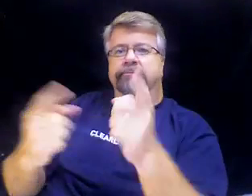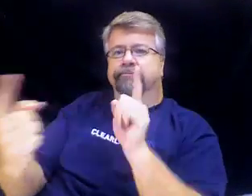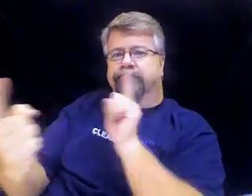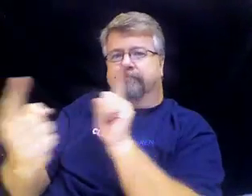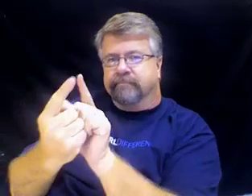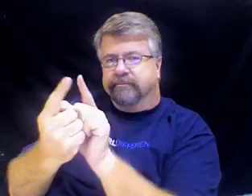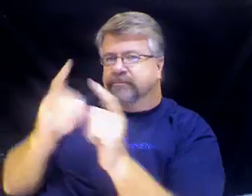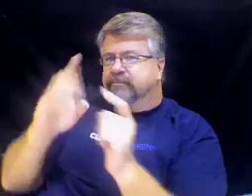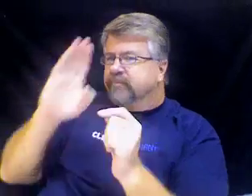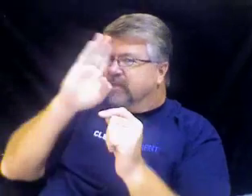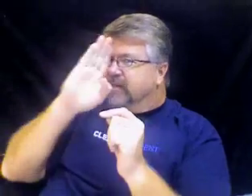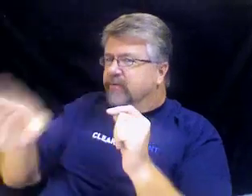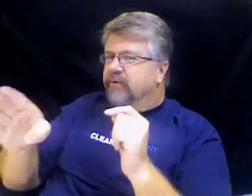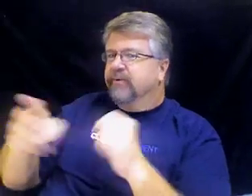Is it dry?